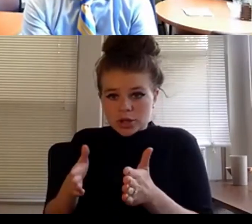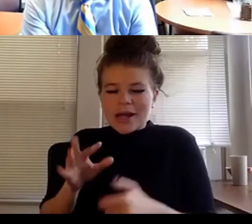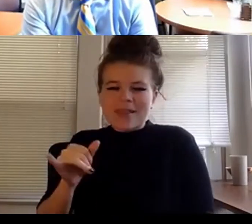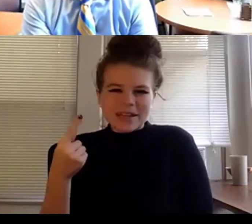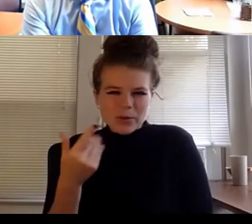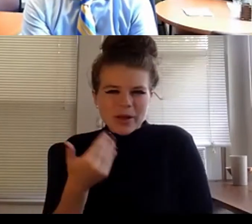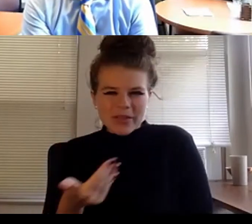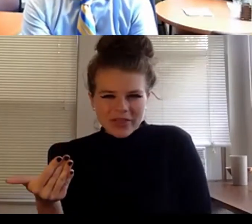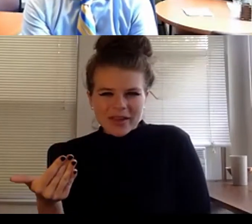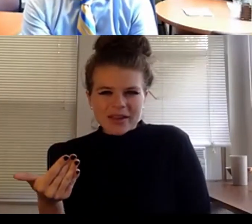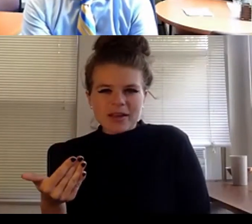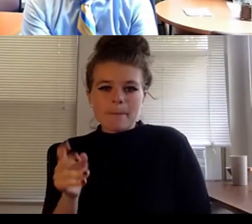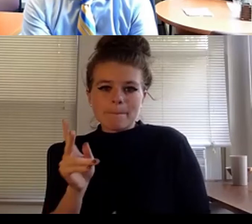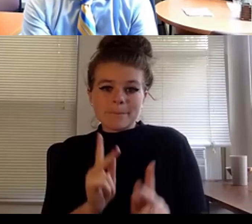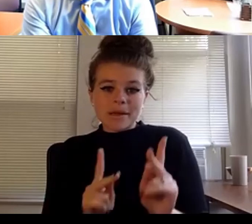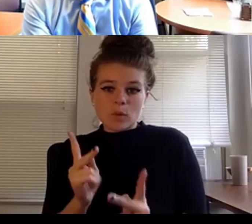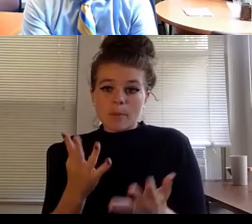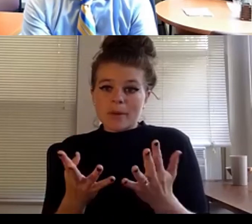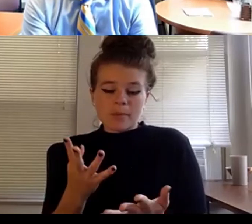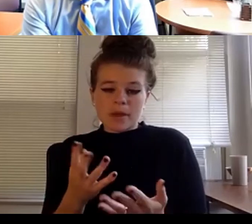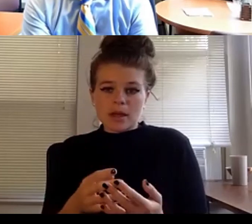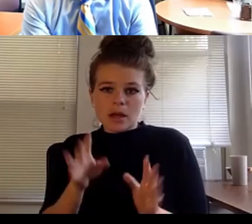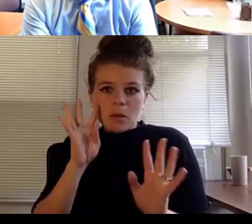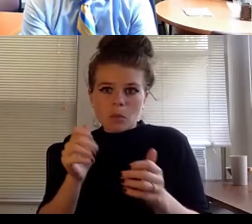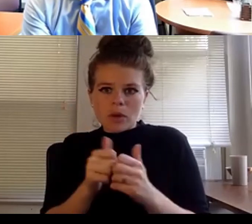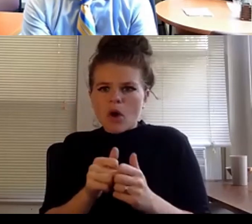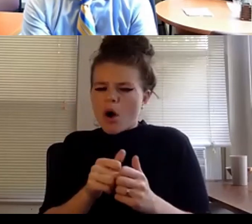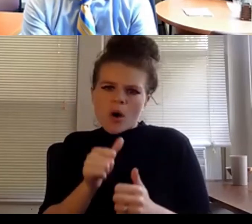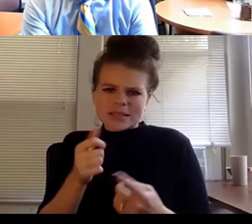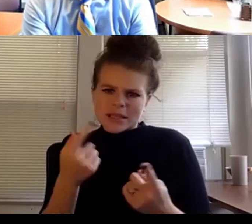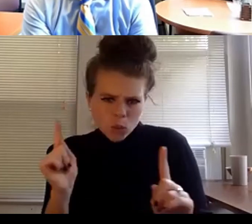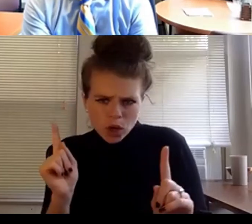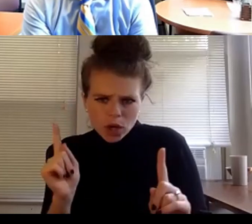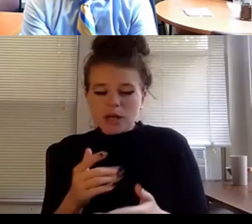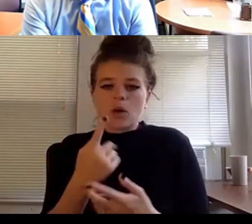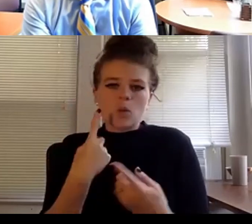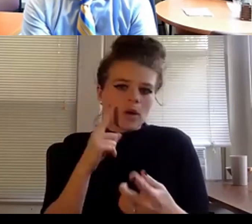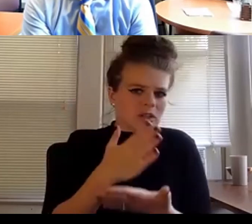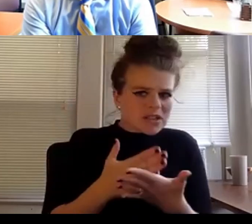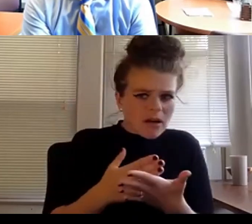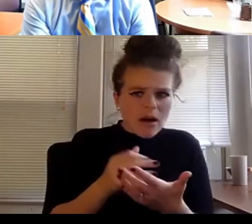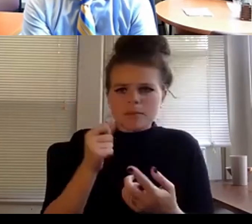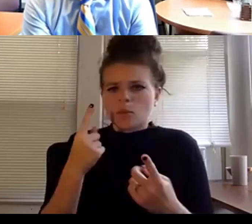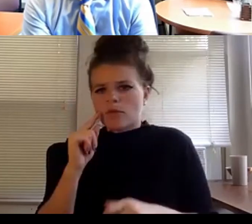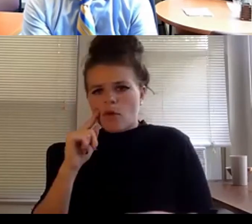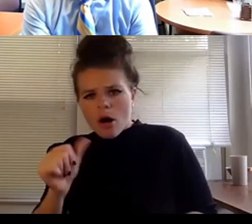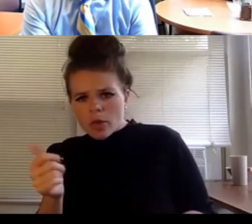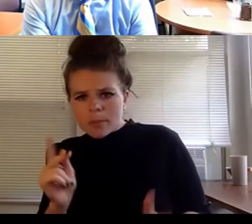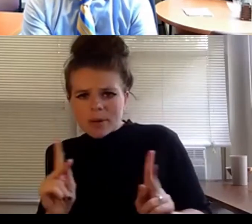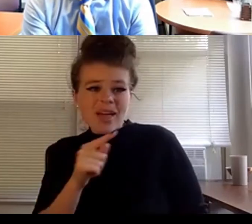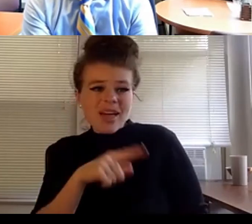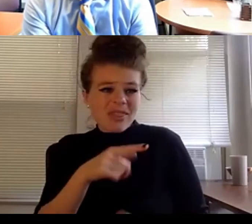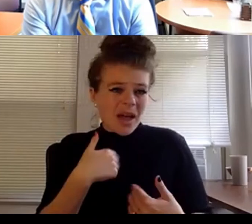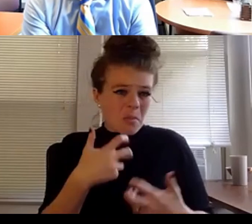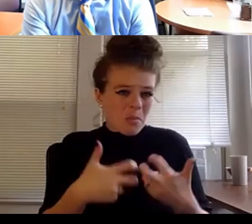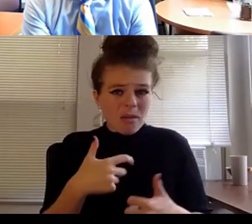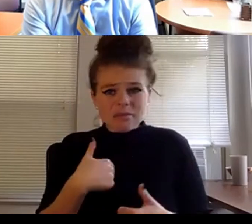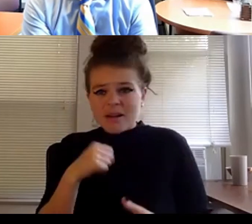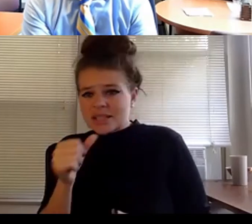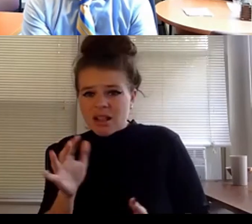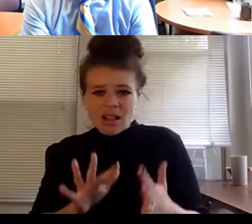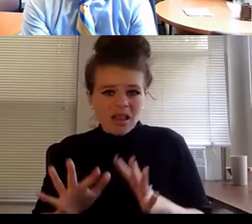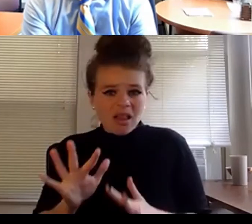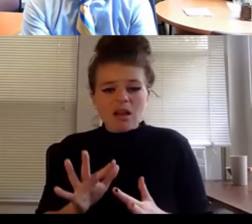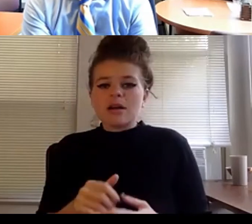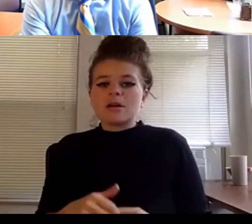things that, people may come up with. It didn't work, or it worked for some, it didn't work for others. They had problems, I didn't have, and now should